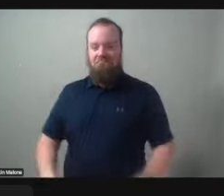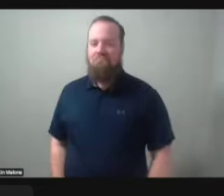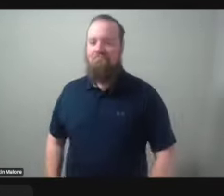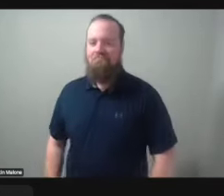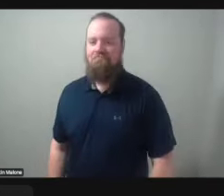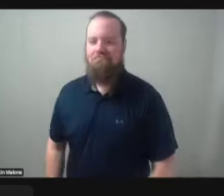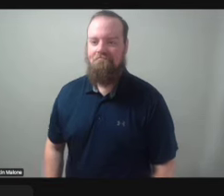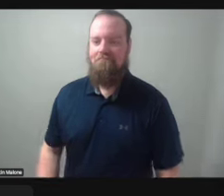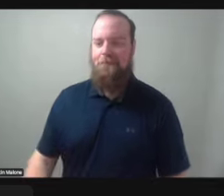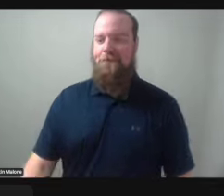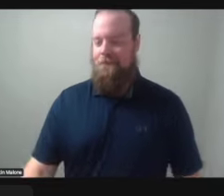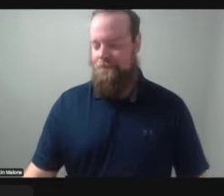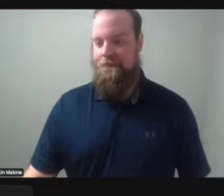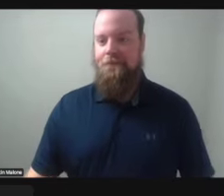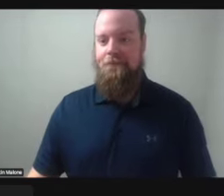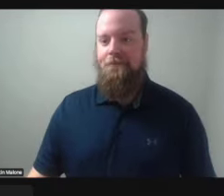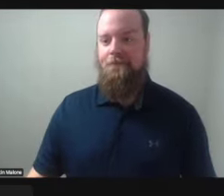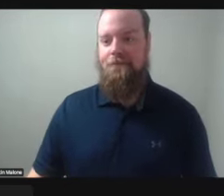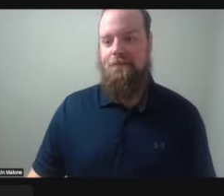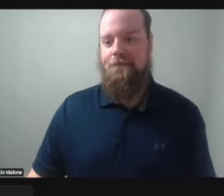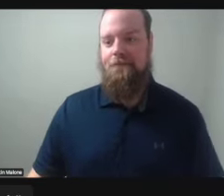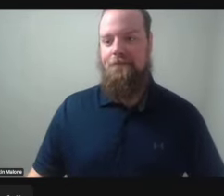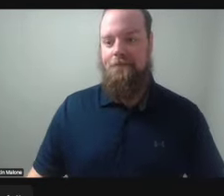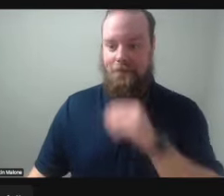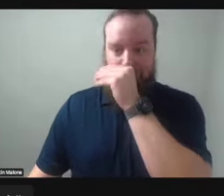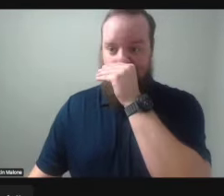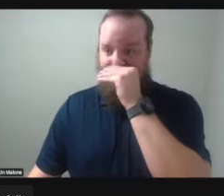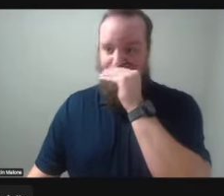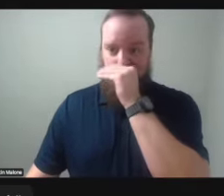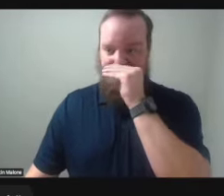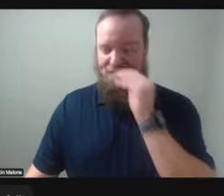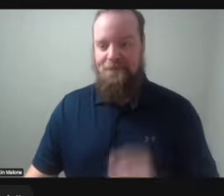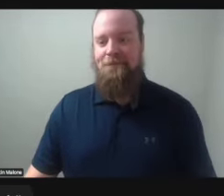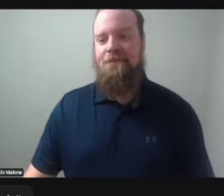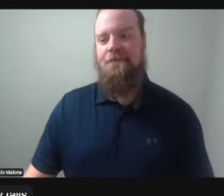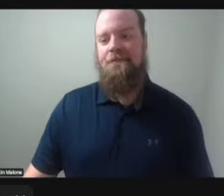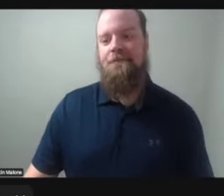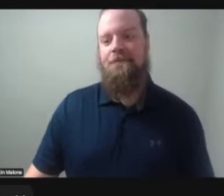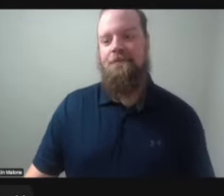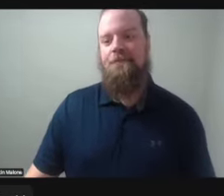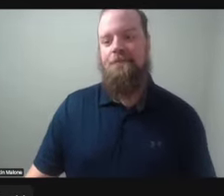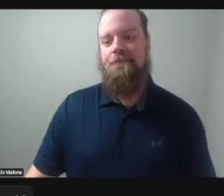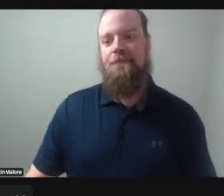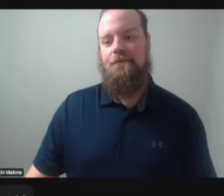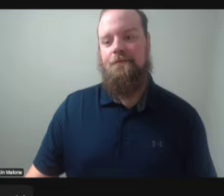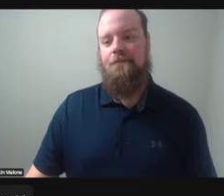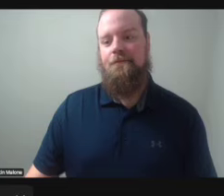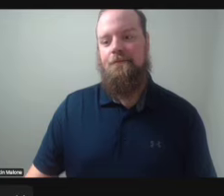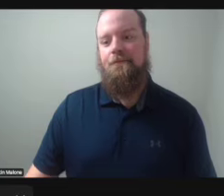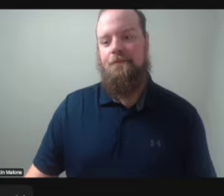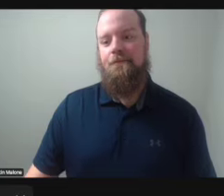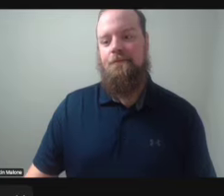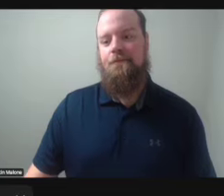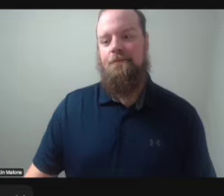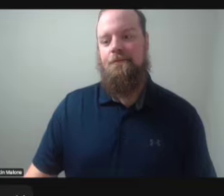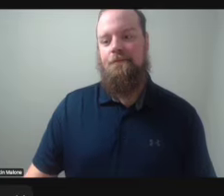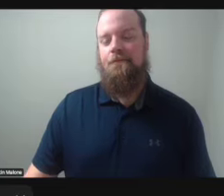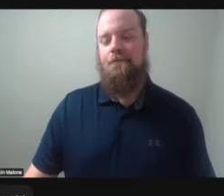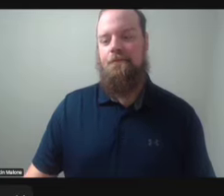represents resistance because we're resisting those old labels that have been given to us. And then the